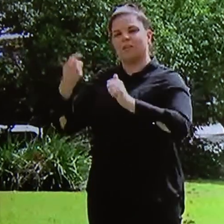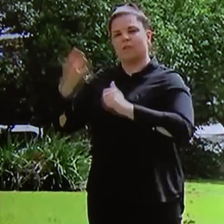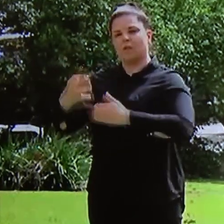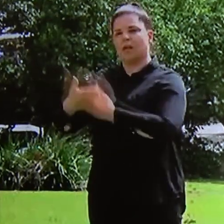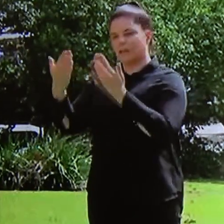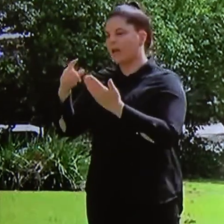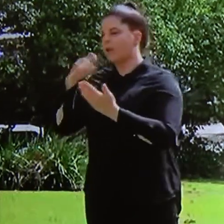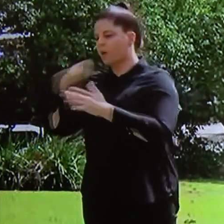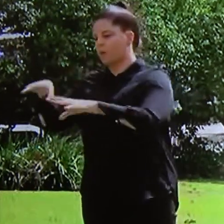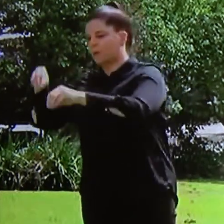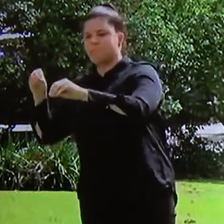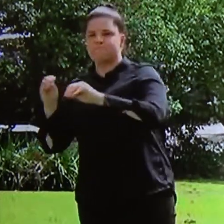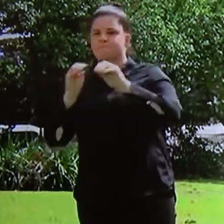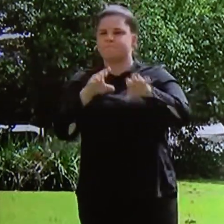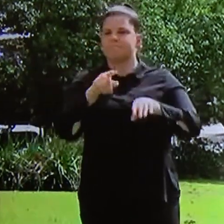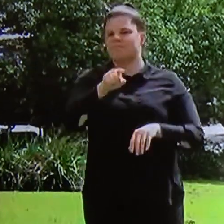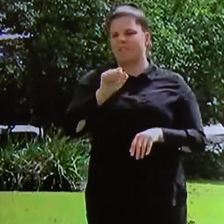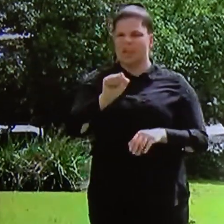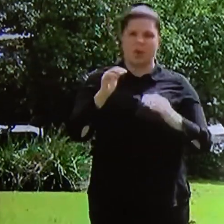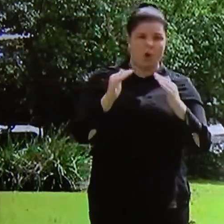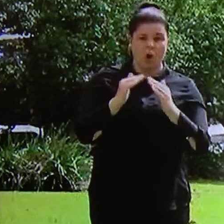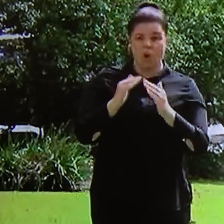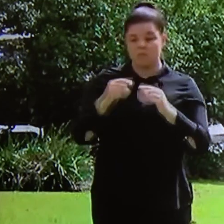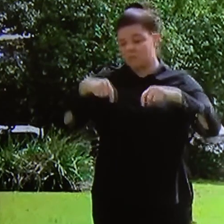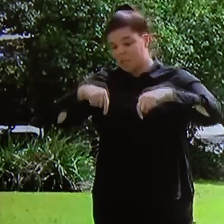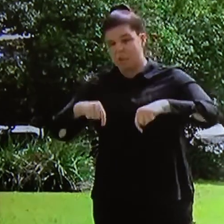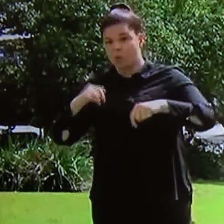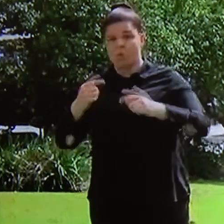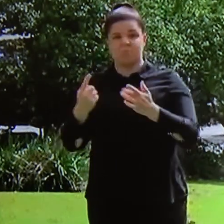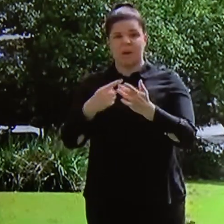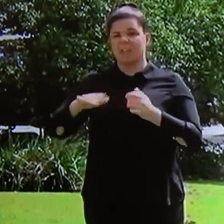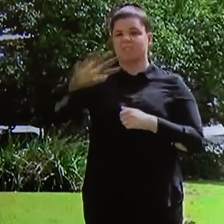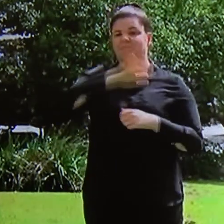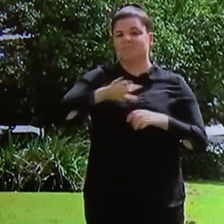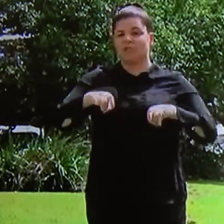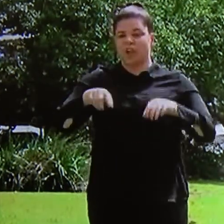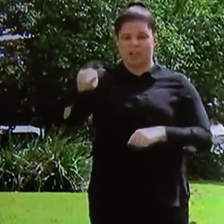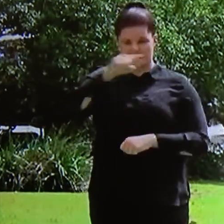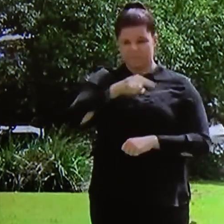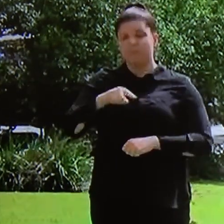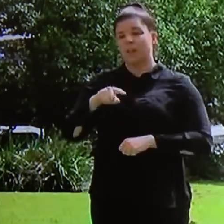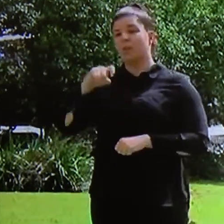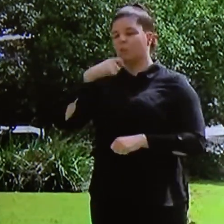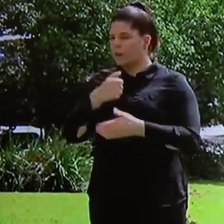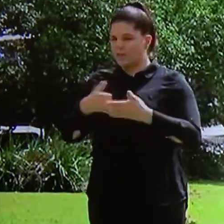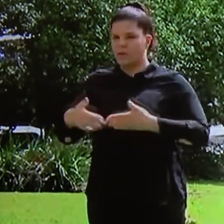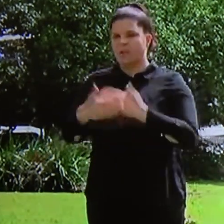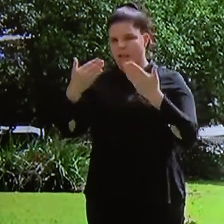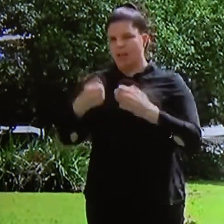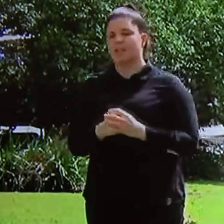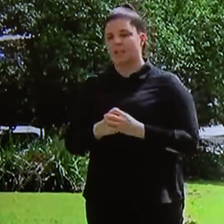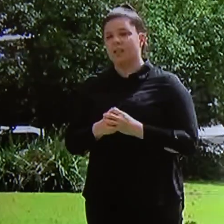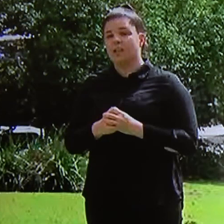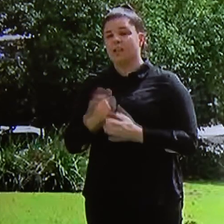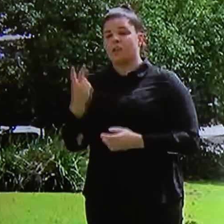that's here or interstate. That operation will continue each day. We have roughly 250 people joining us through the